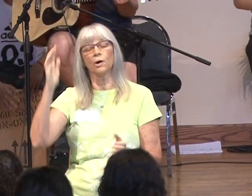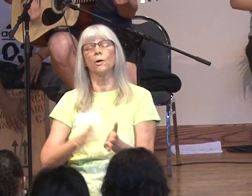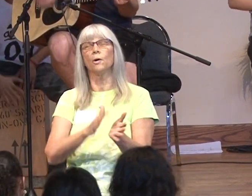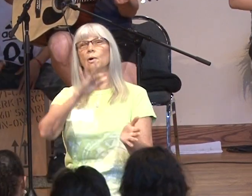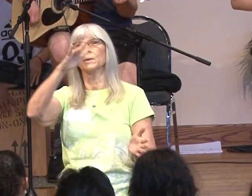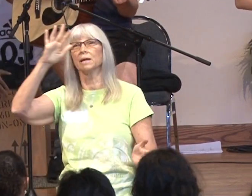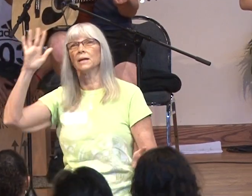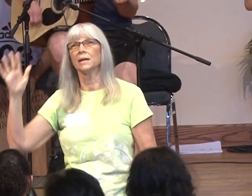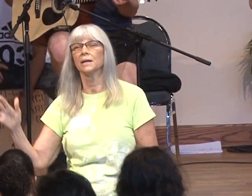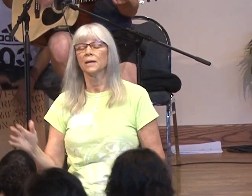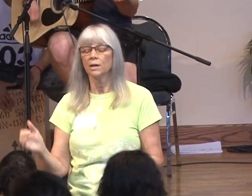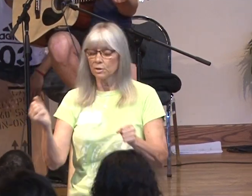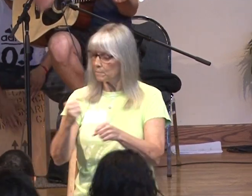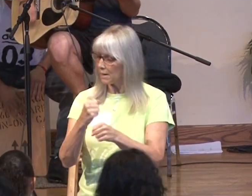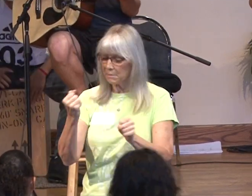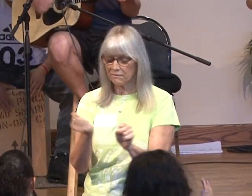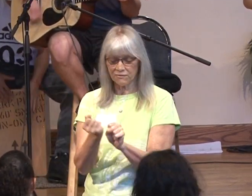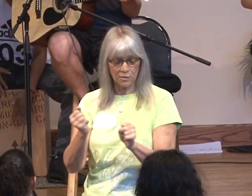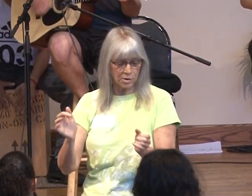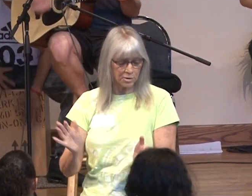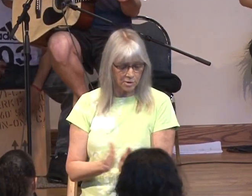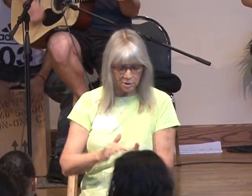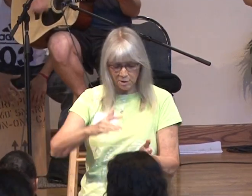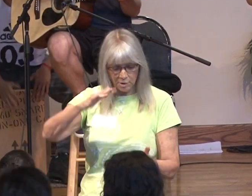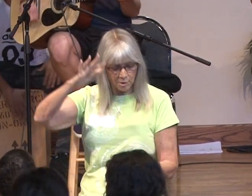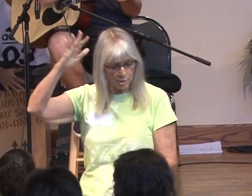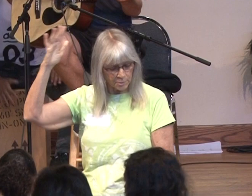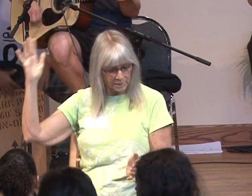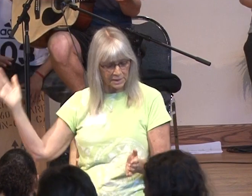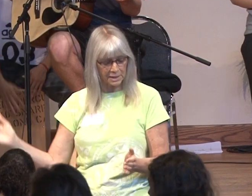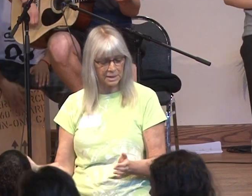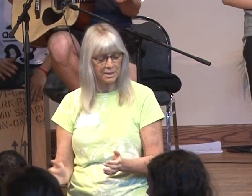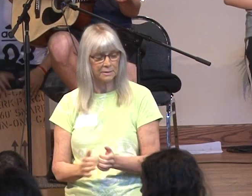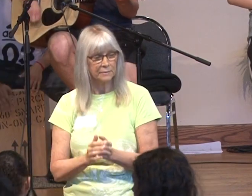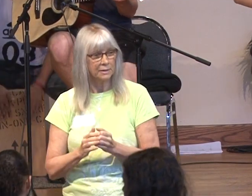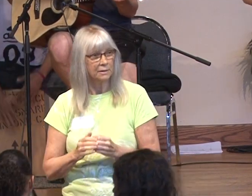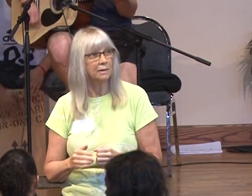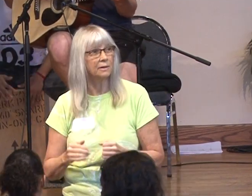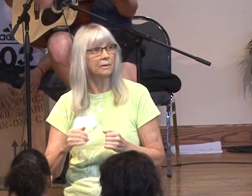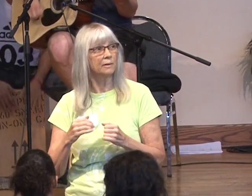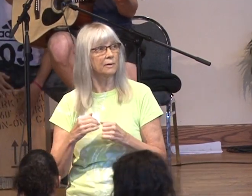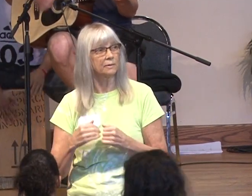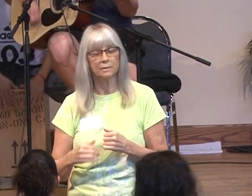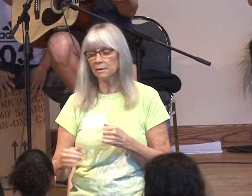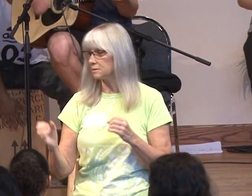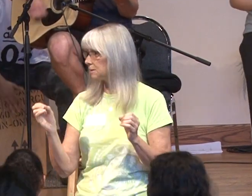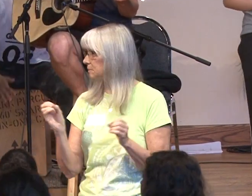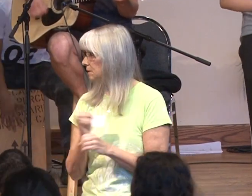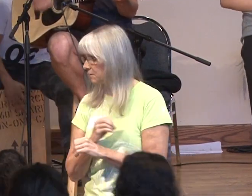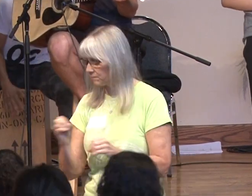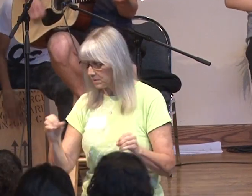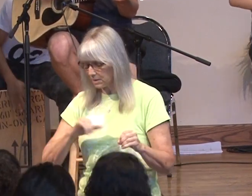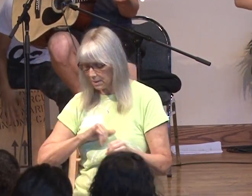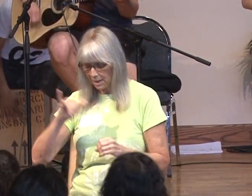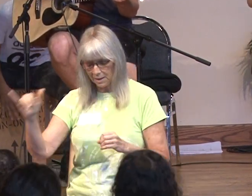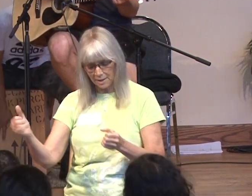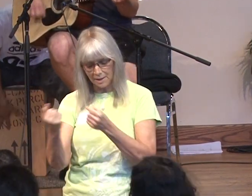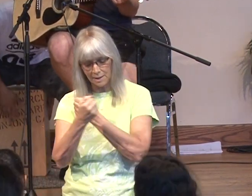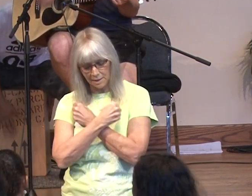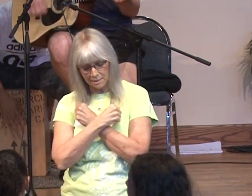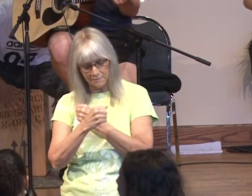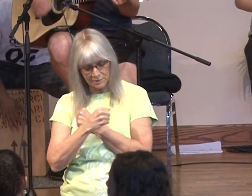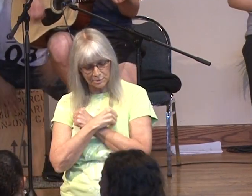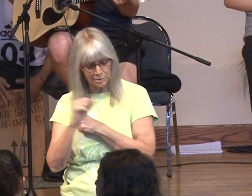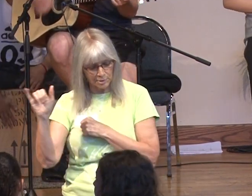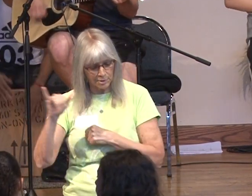your glory. You made me for your glory. No one else can love you like